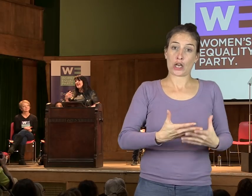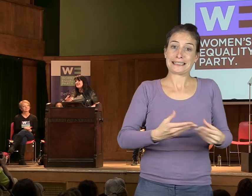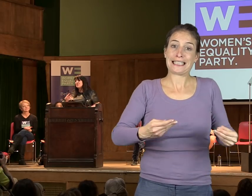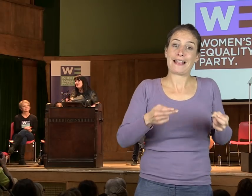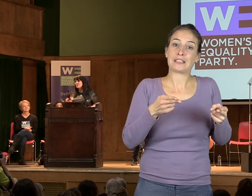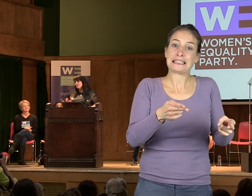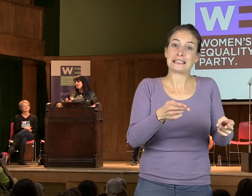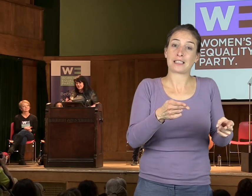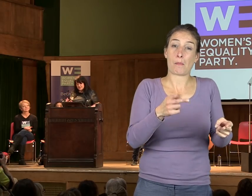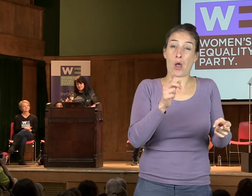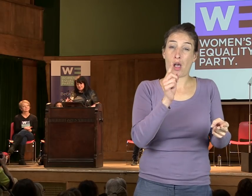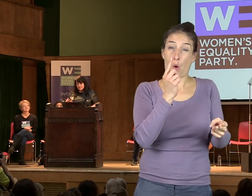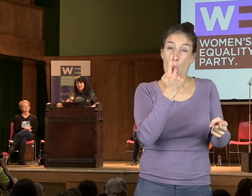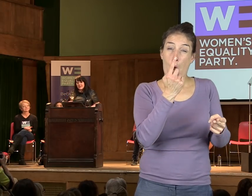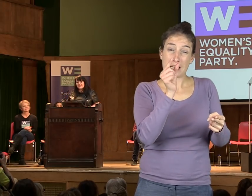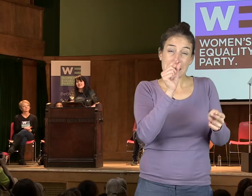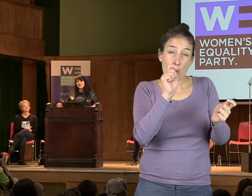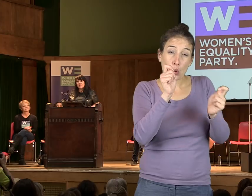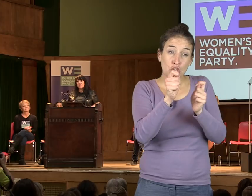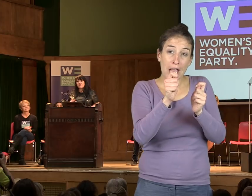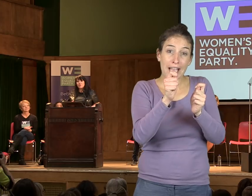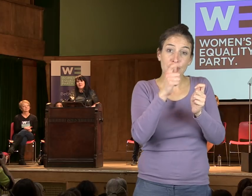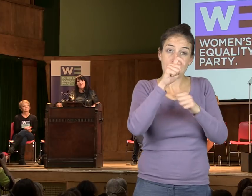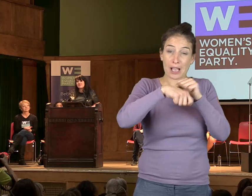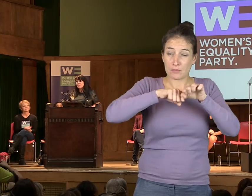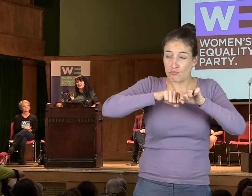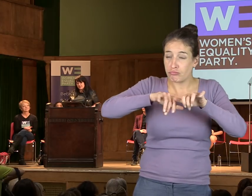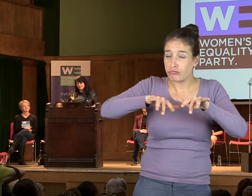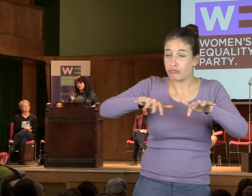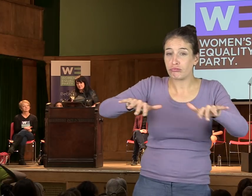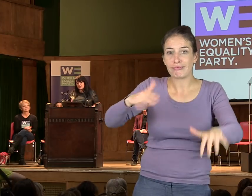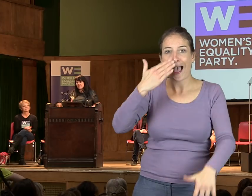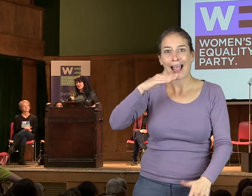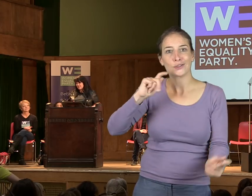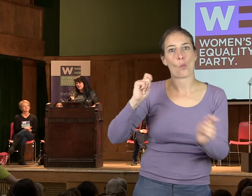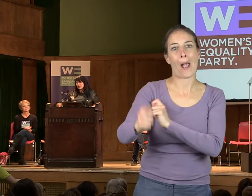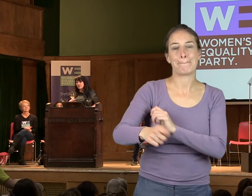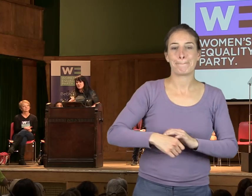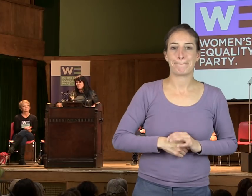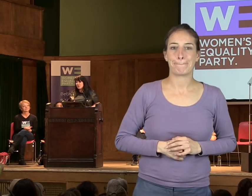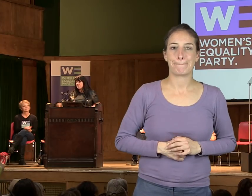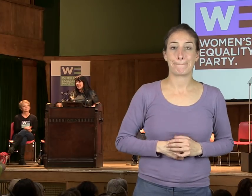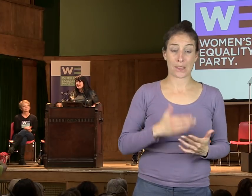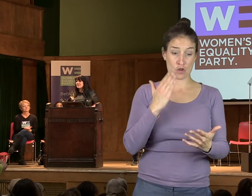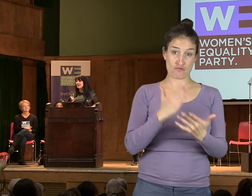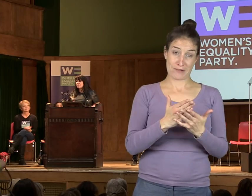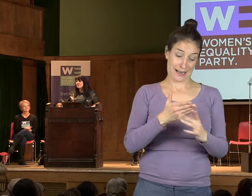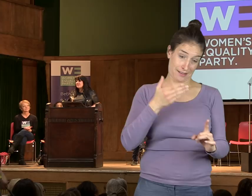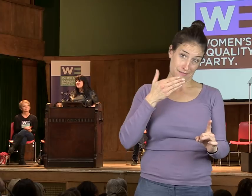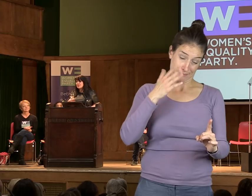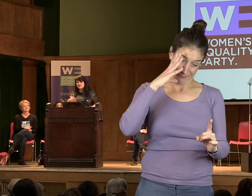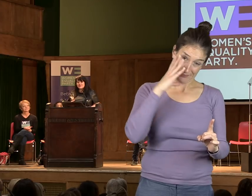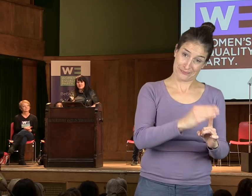a wider attitudinal shift. It says clearly that all parents matter to their children, to the workplace,